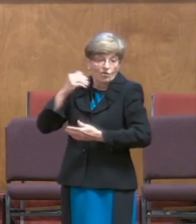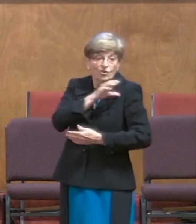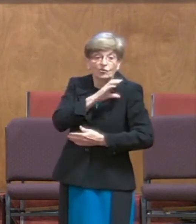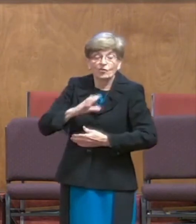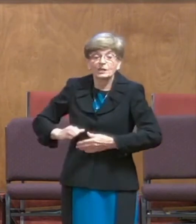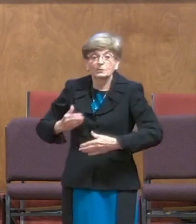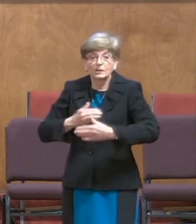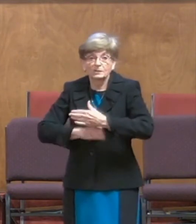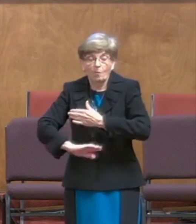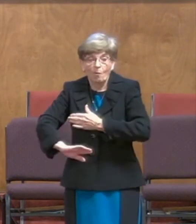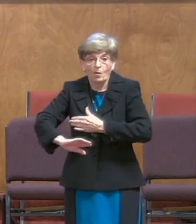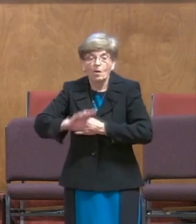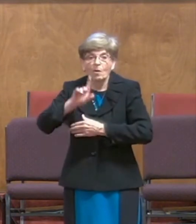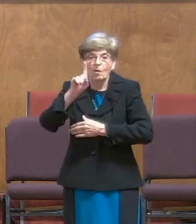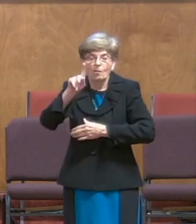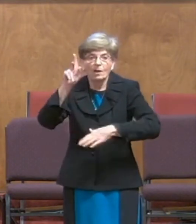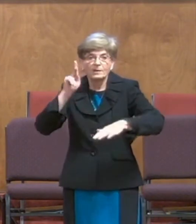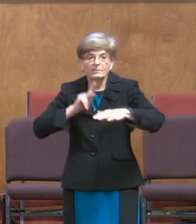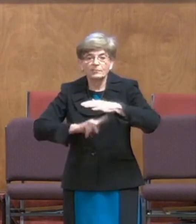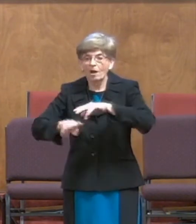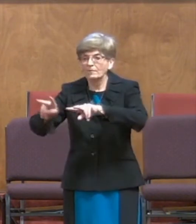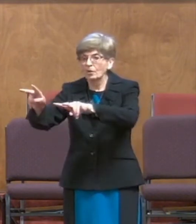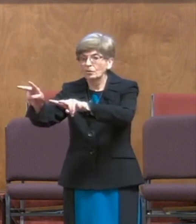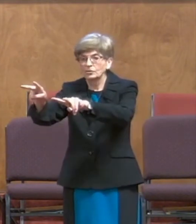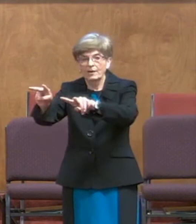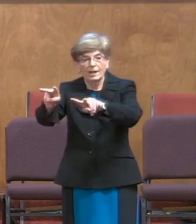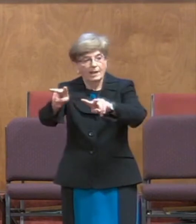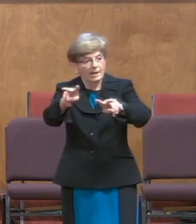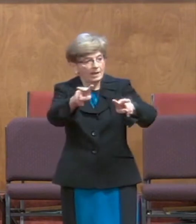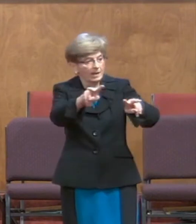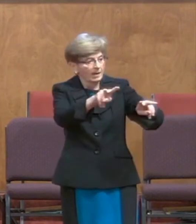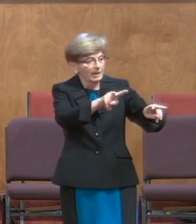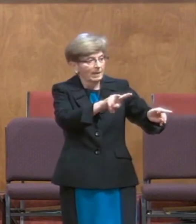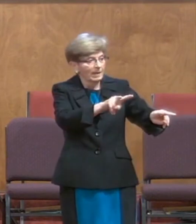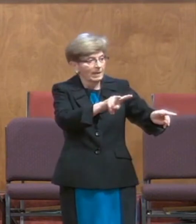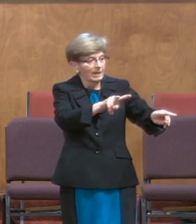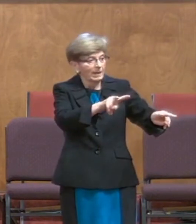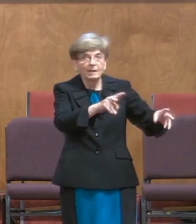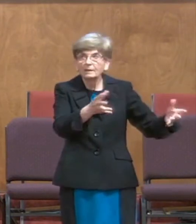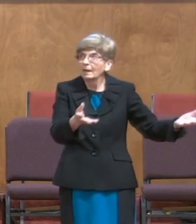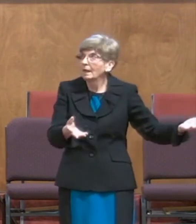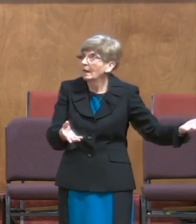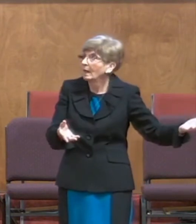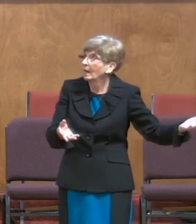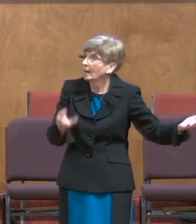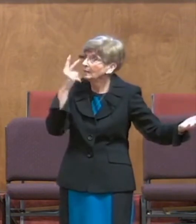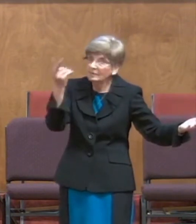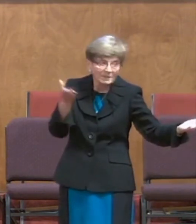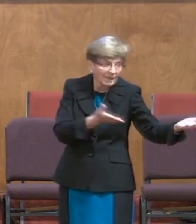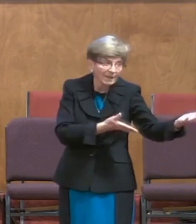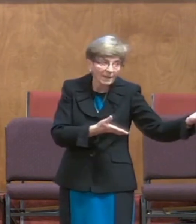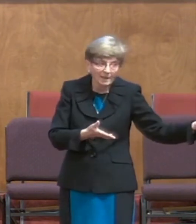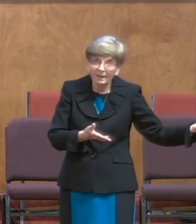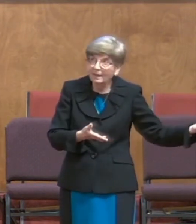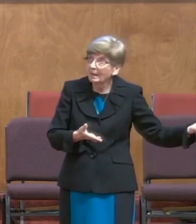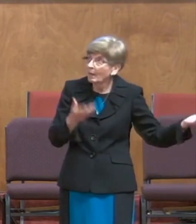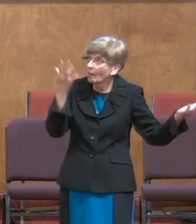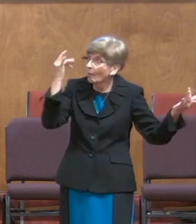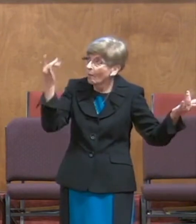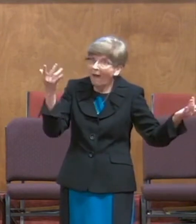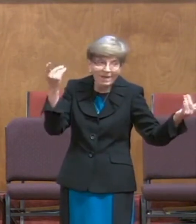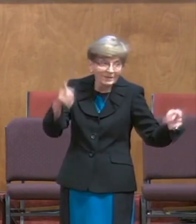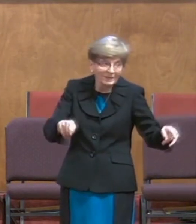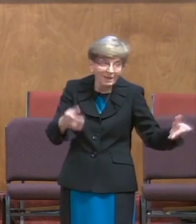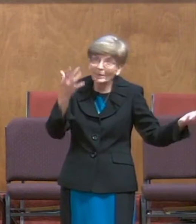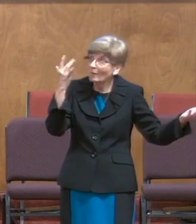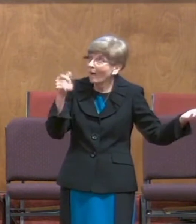prophet looked around at the violence and the wickedness of the world and cried out to God, "Why do you make me look at injustice?